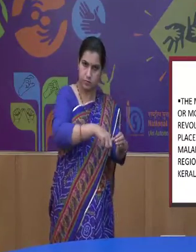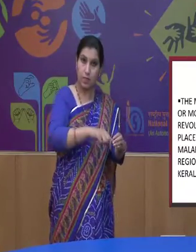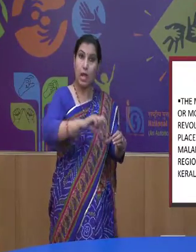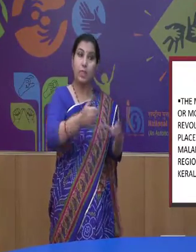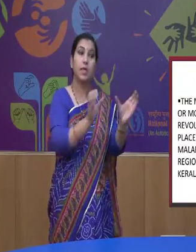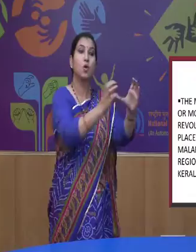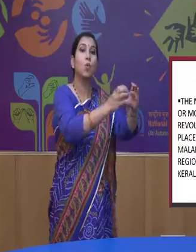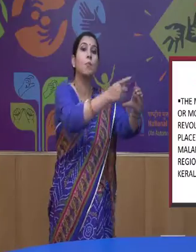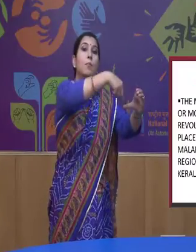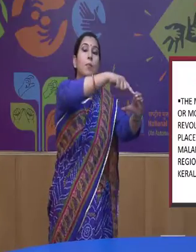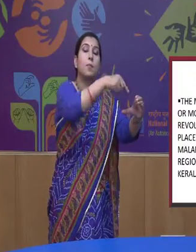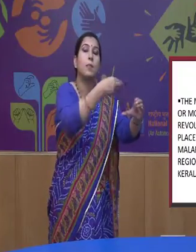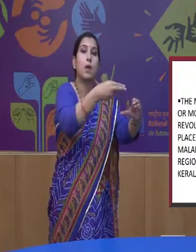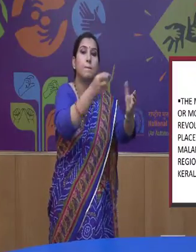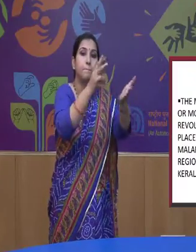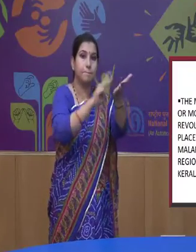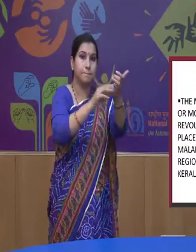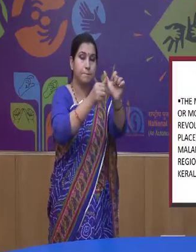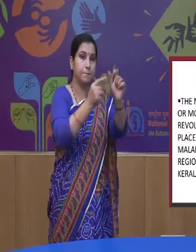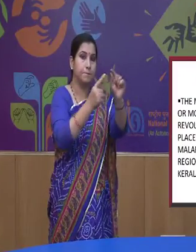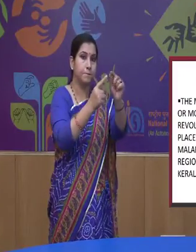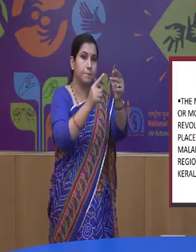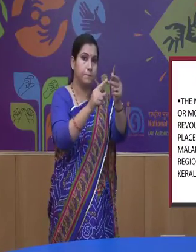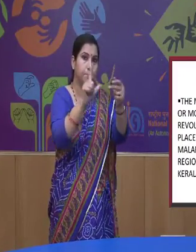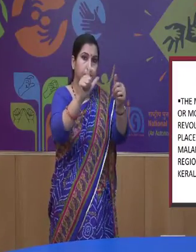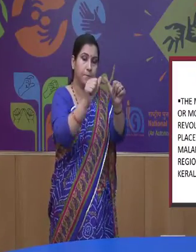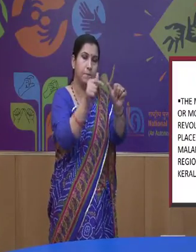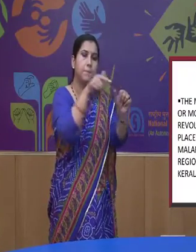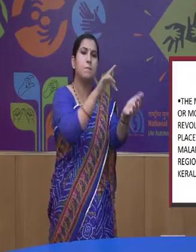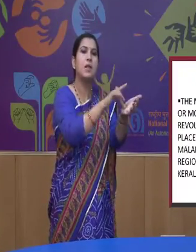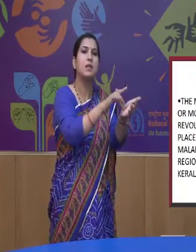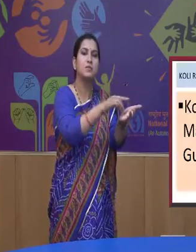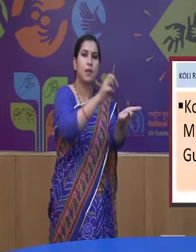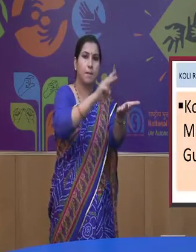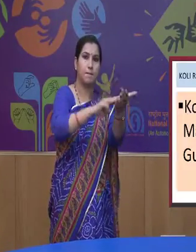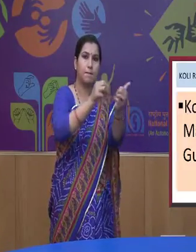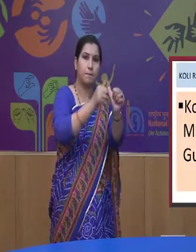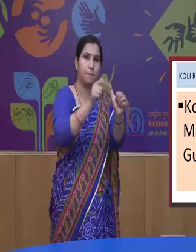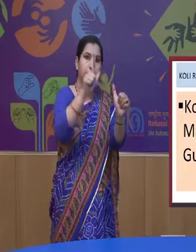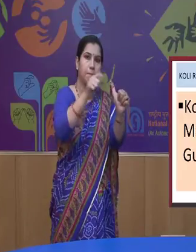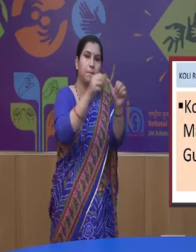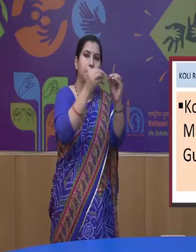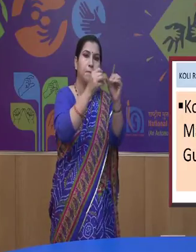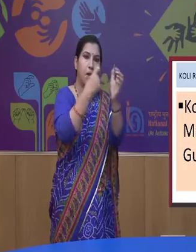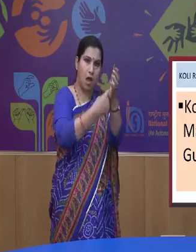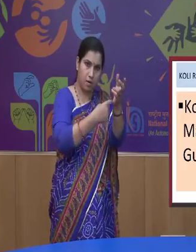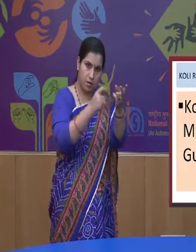Another group of Mappilas in Malabar, Kolis in the